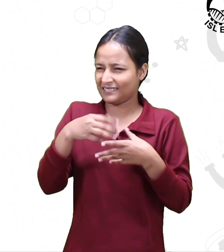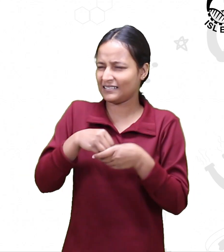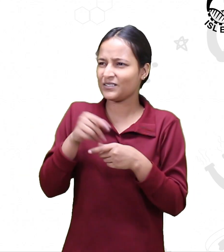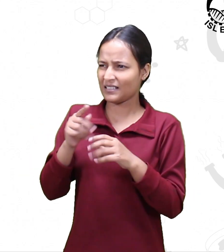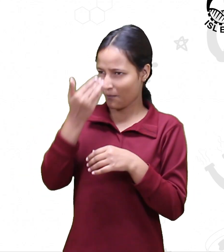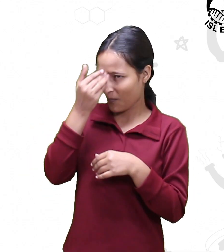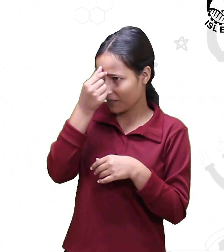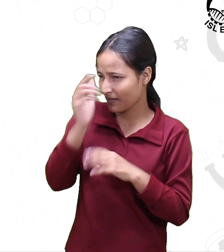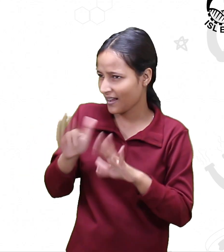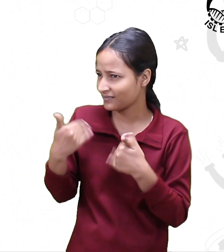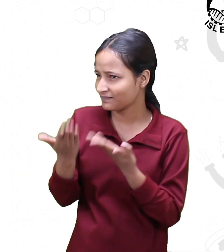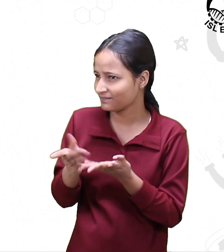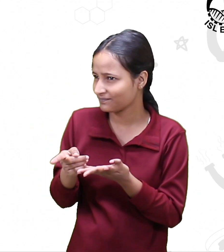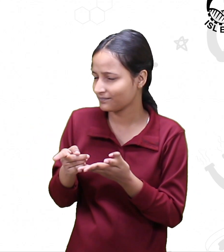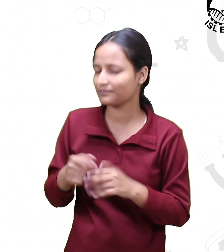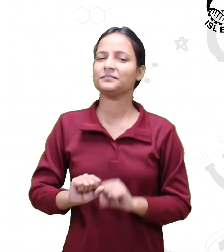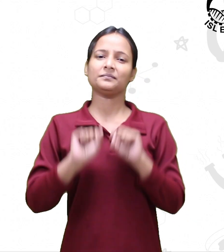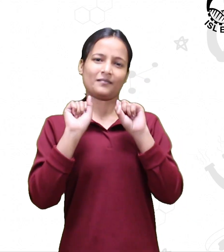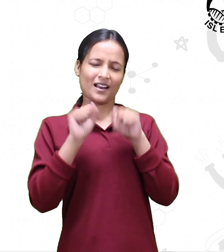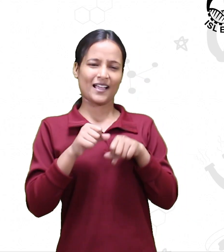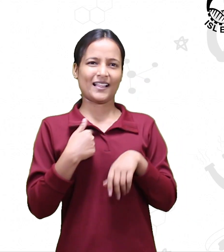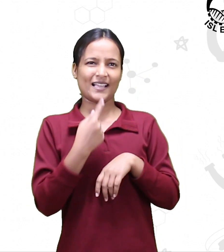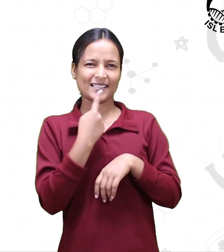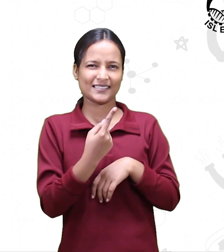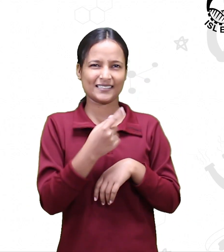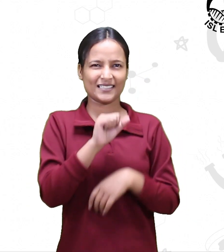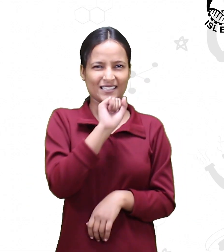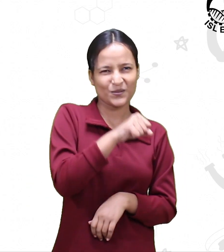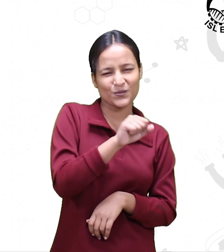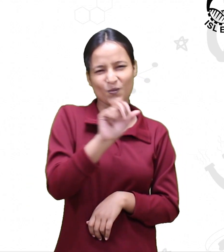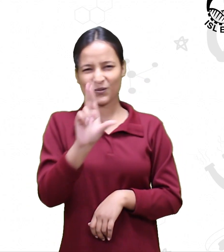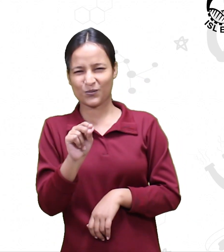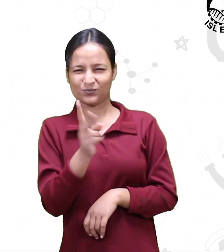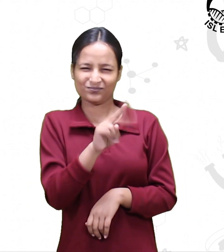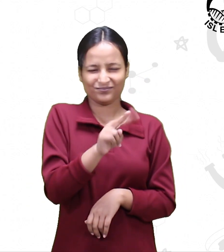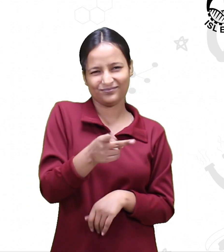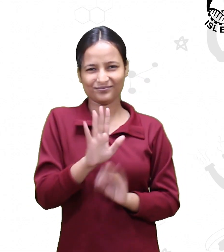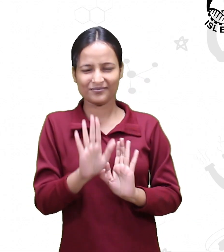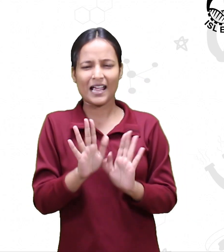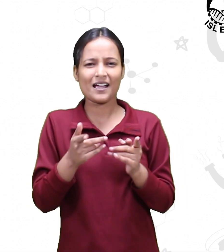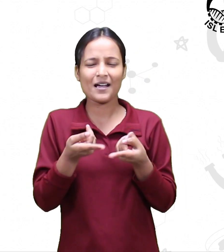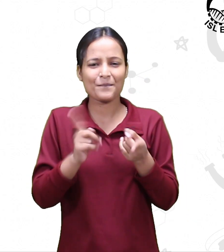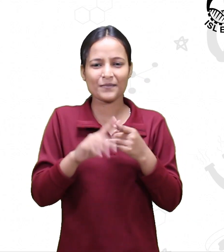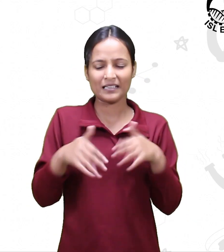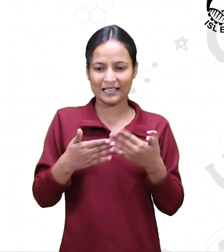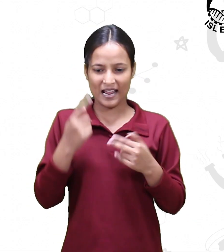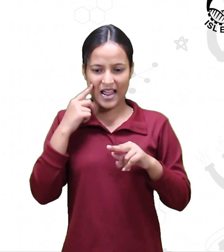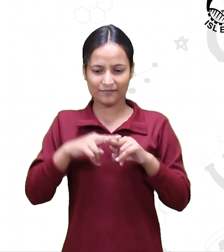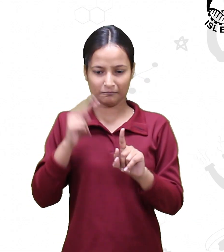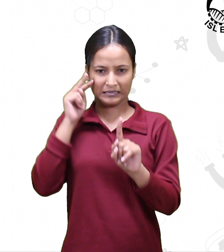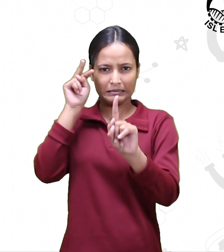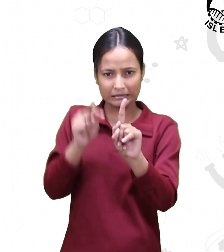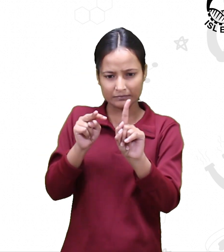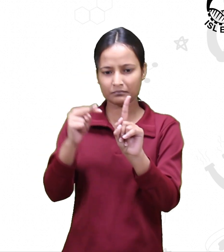study your biological question? Yes, and yes and no. So there are a couple of angles to this. One is, of course, one needs to